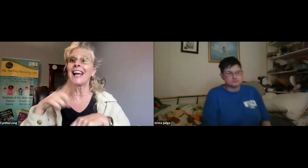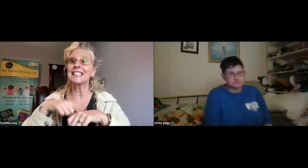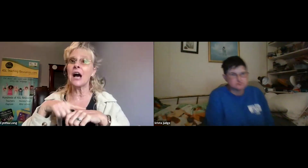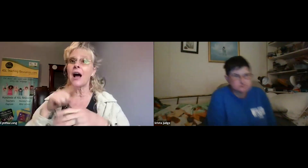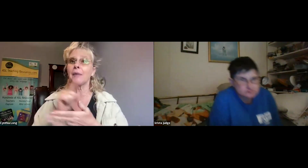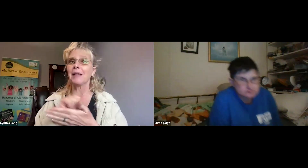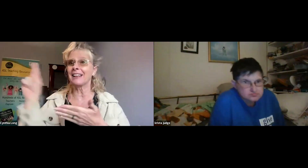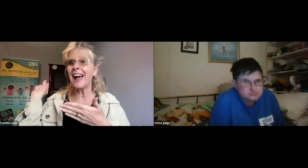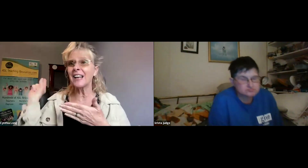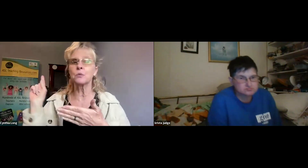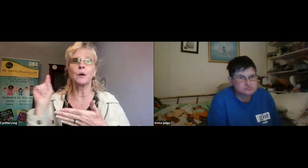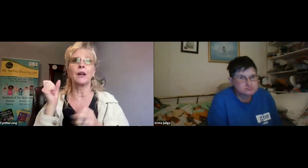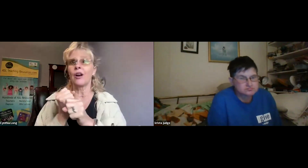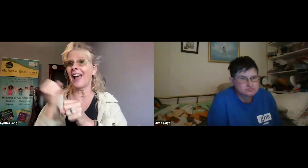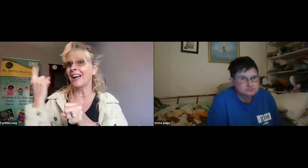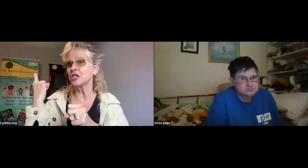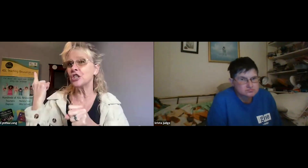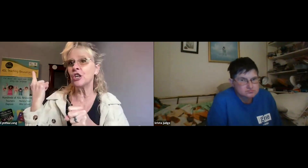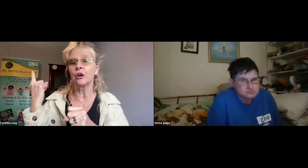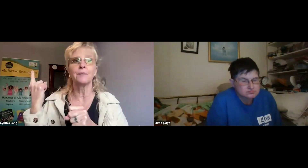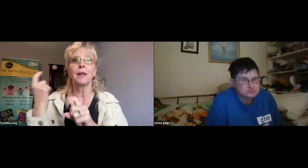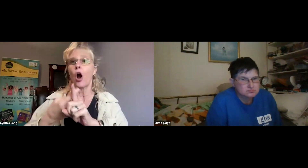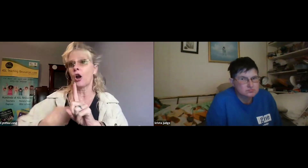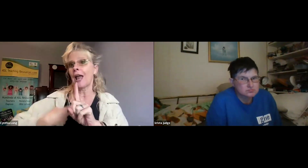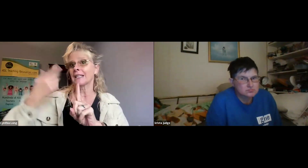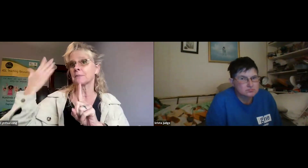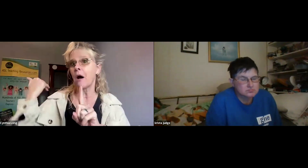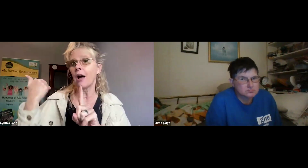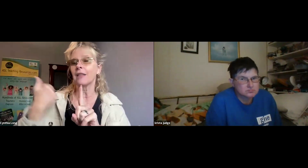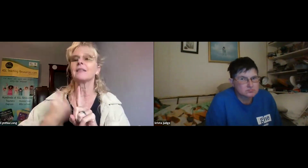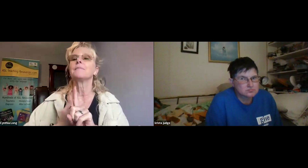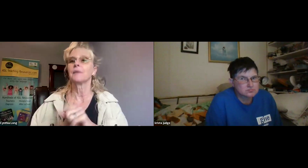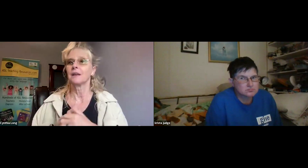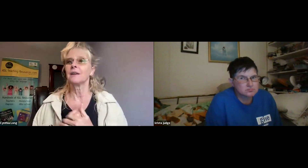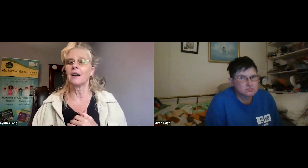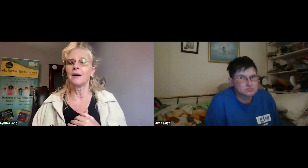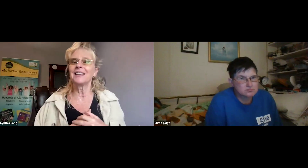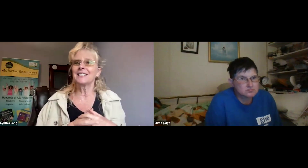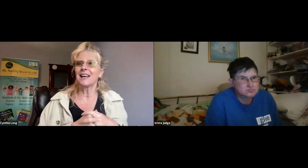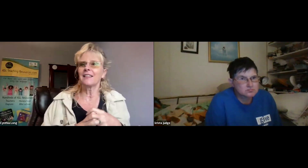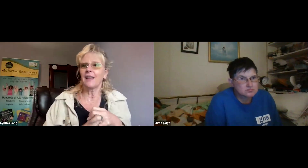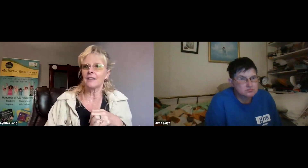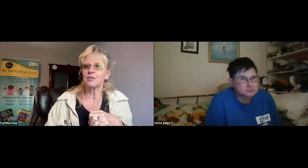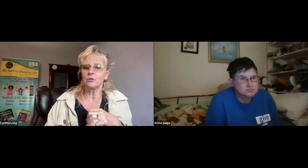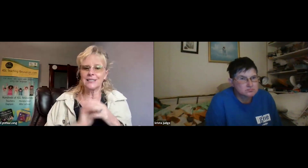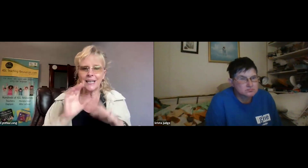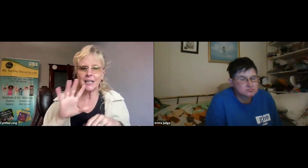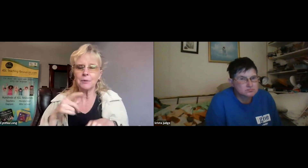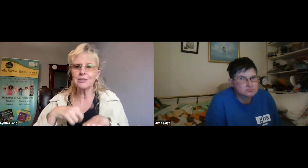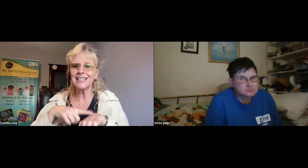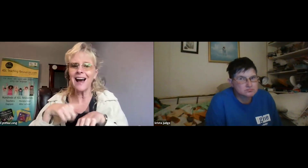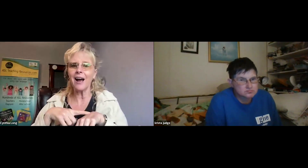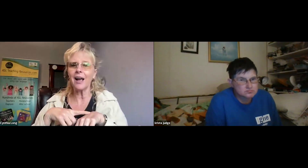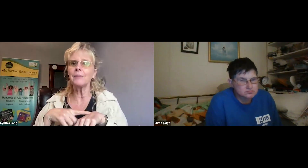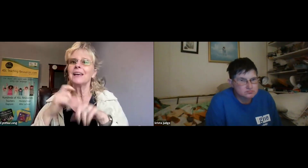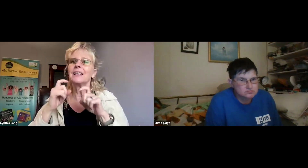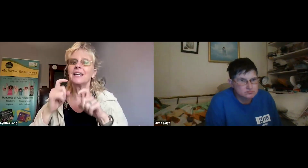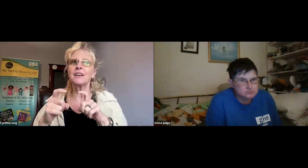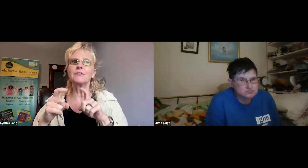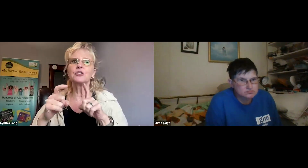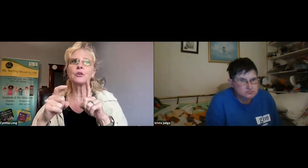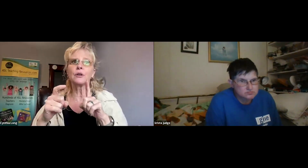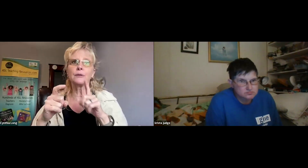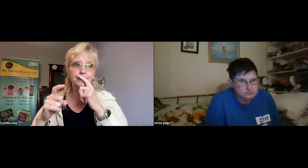can sign a time like last week or last year or last month, things like that. So setting up your